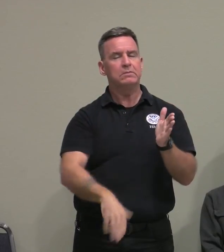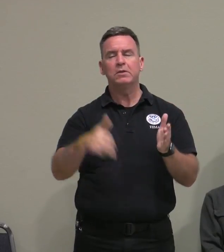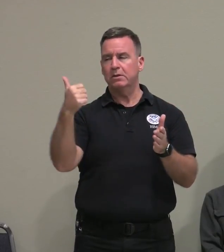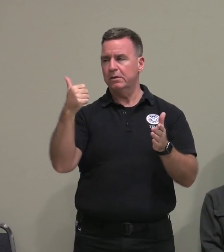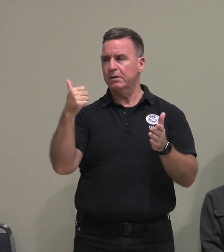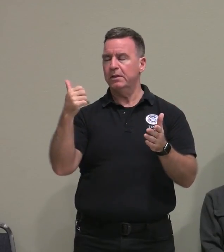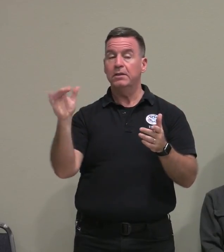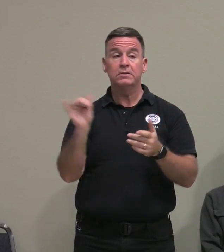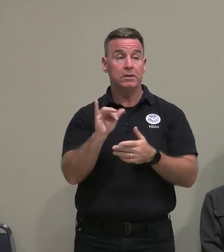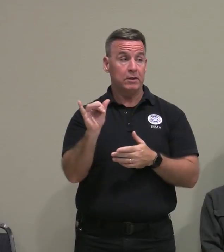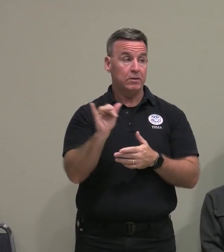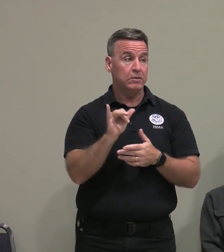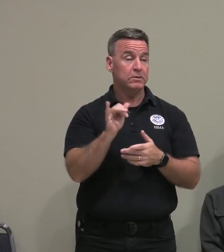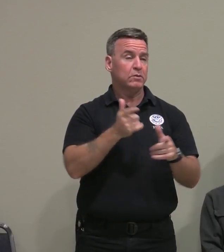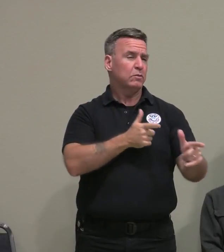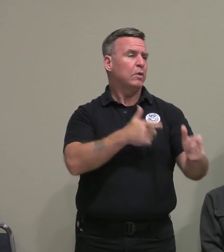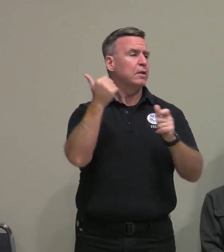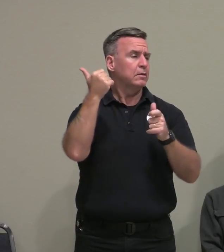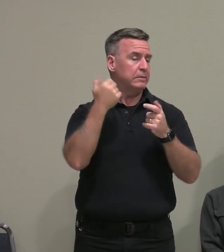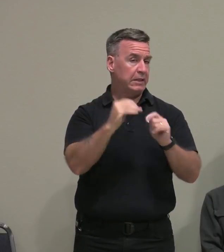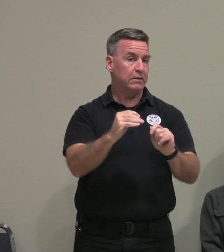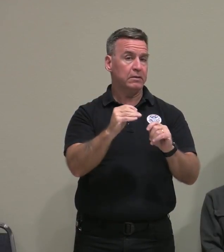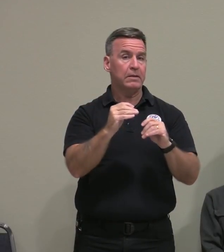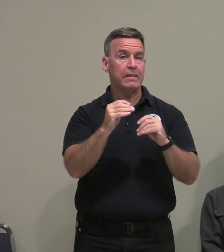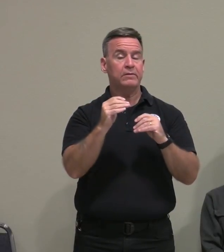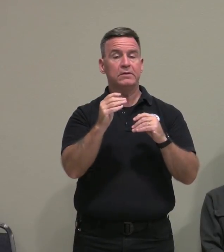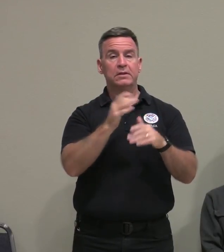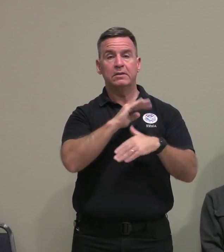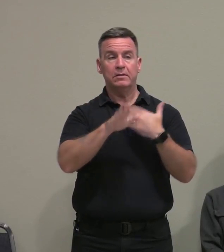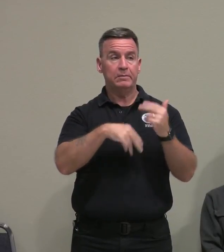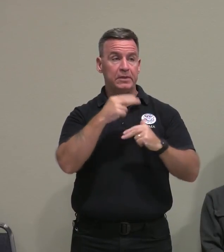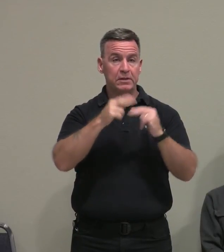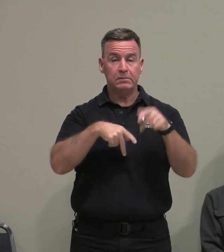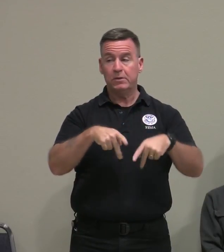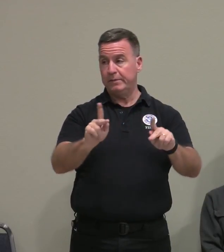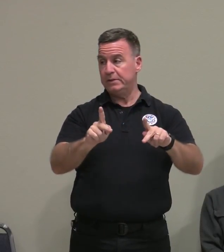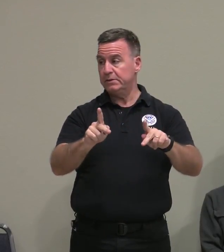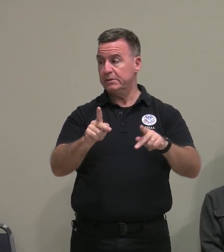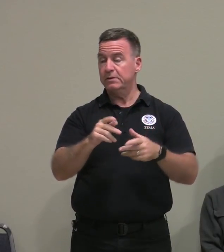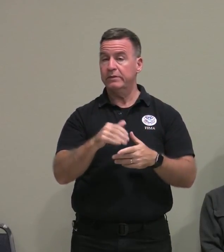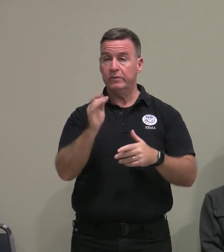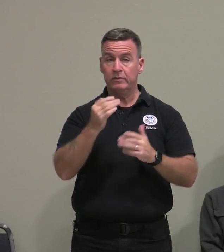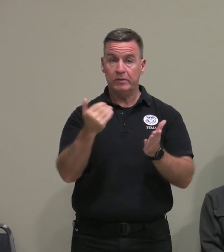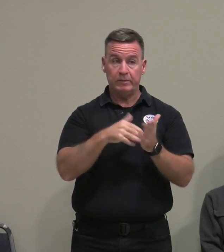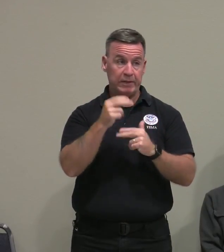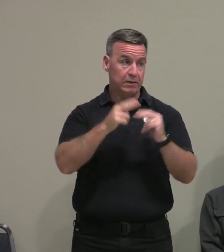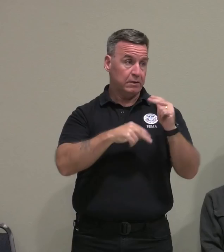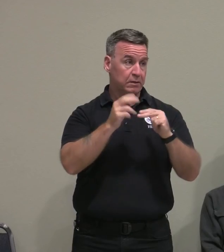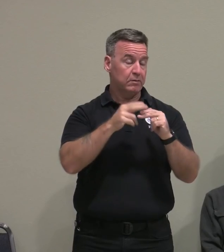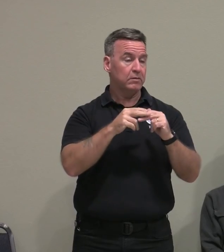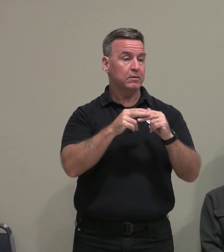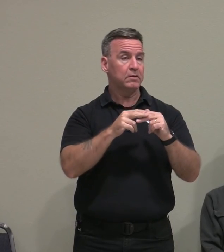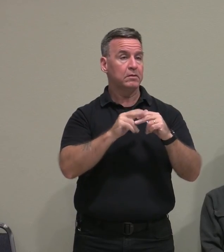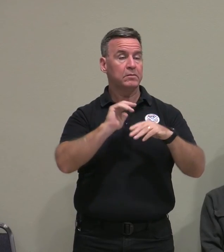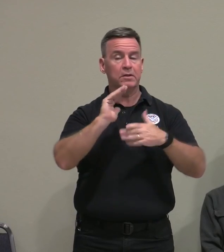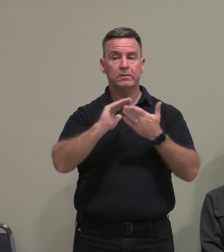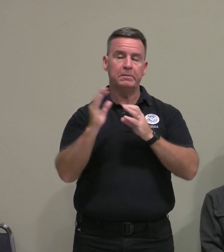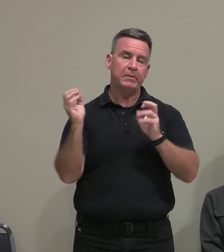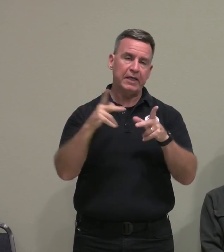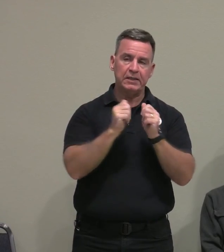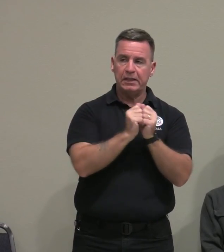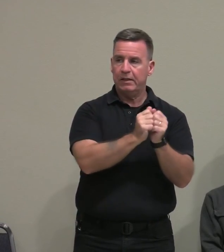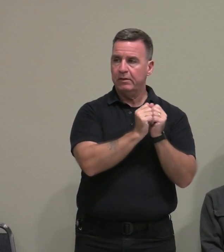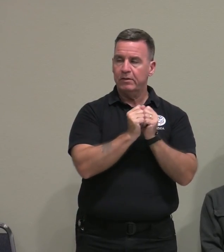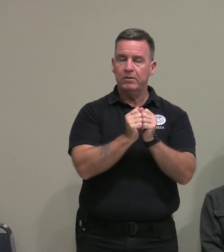And it's also a quicker method of getting our building permits if we're rebuilding. We can put our community back